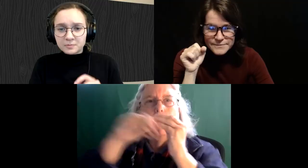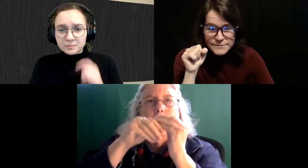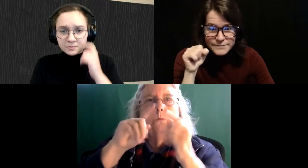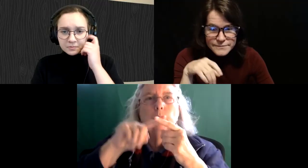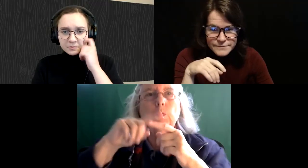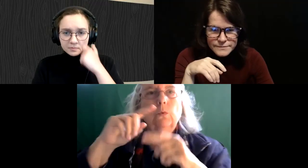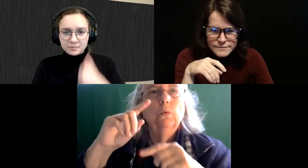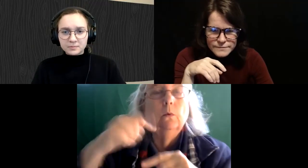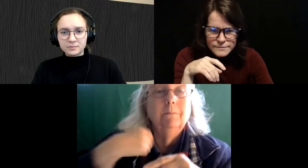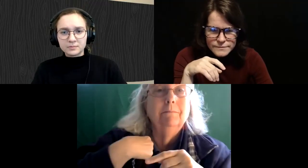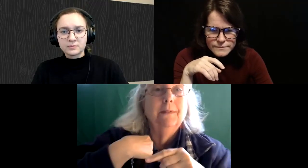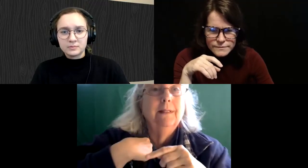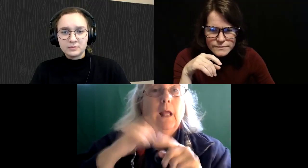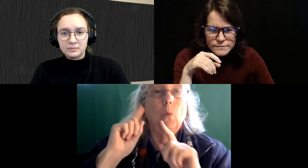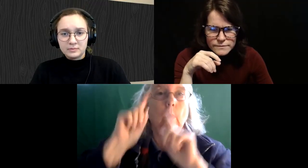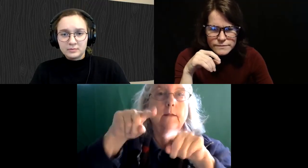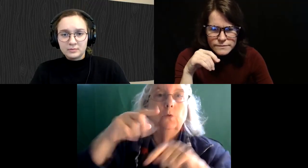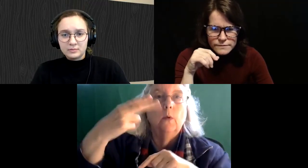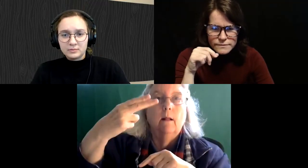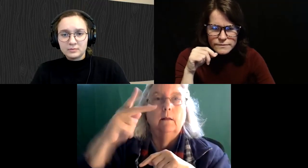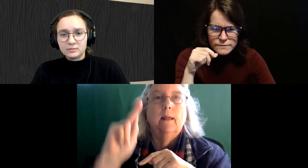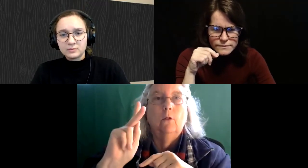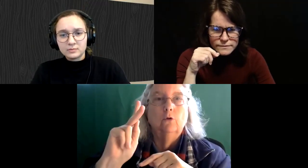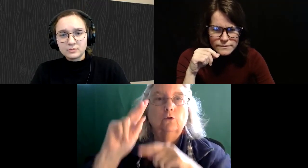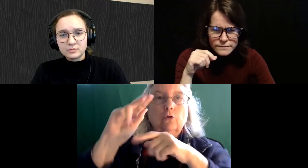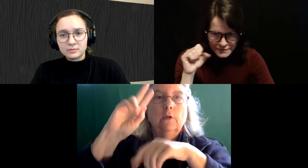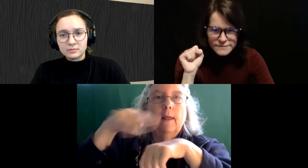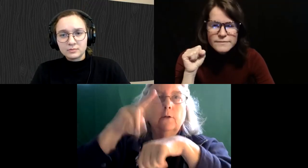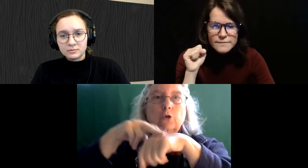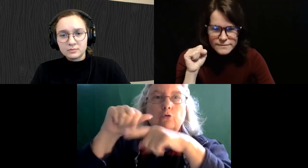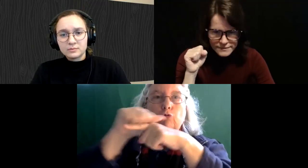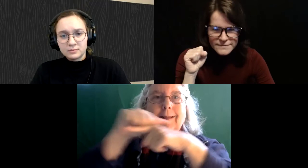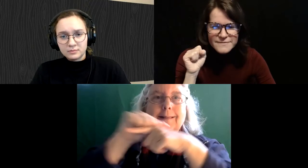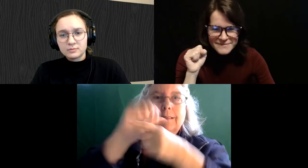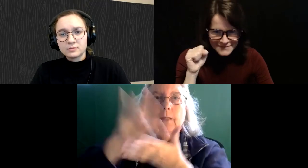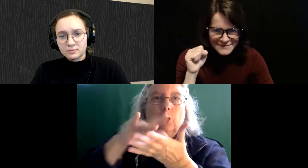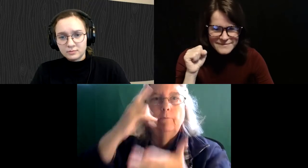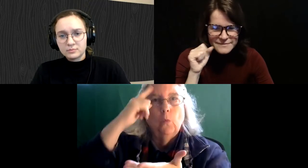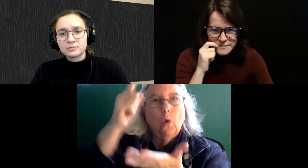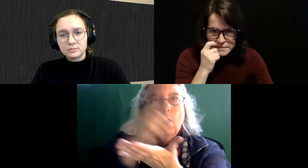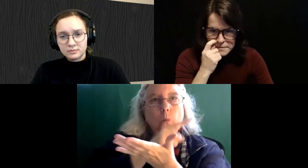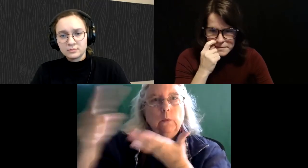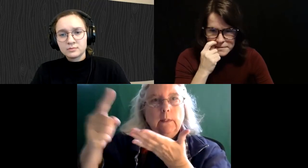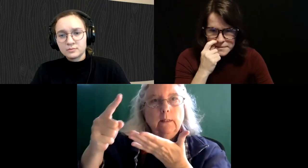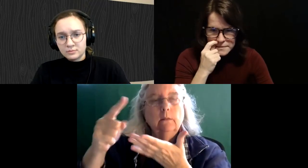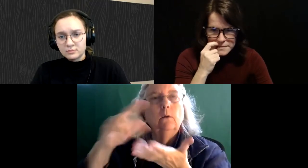anything. I wanted to add, I went to the Helen Keller National Training Center for a